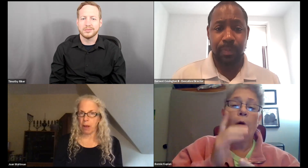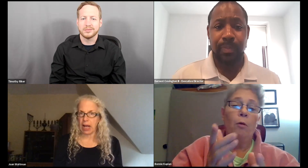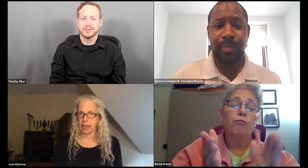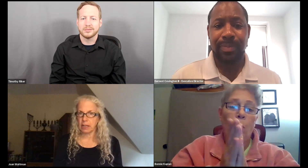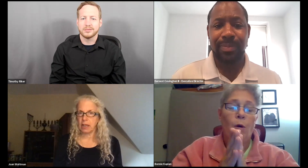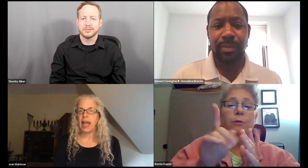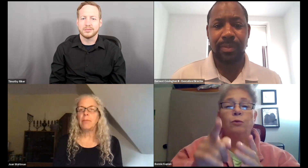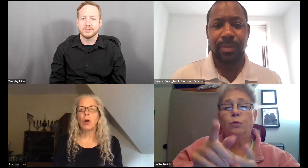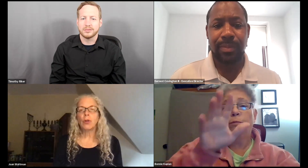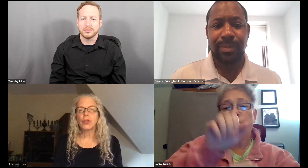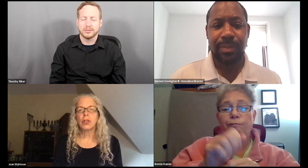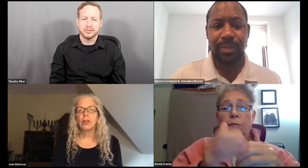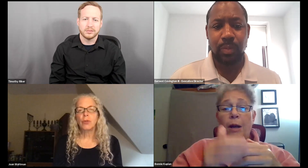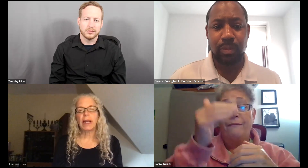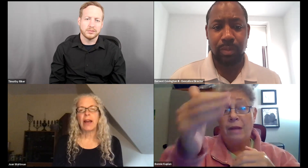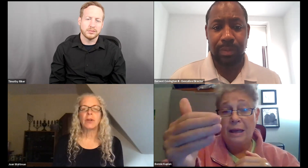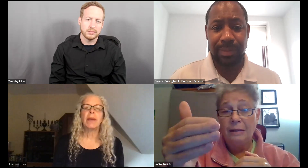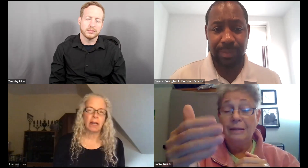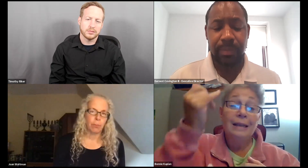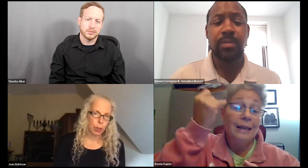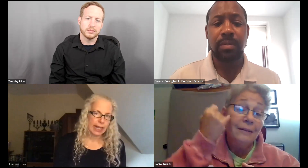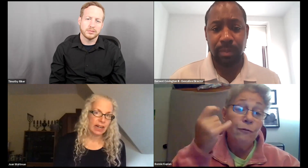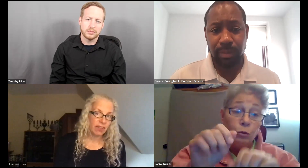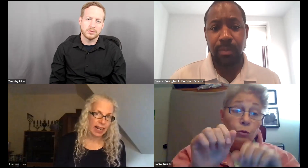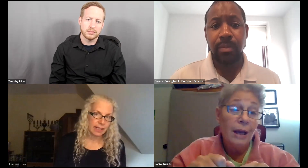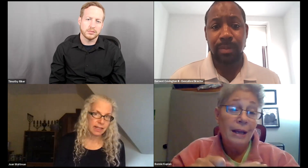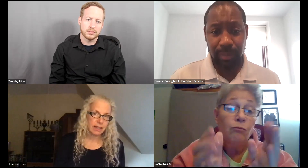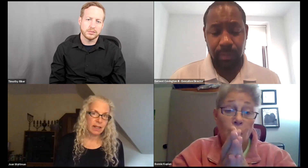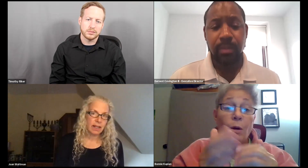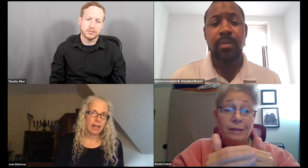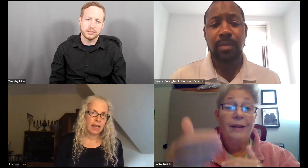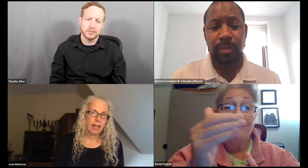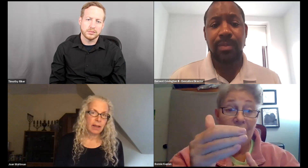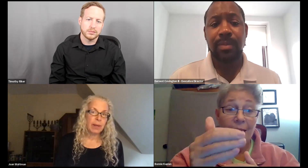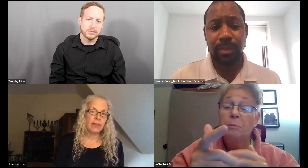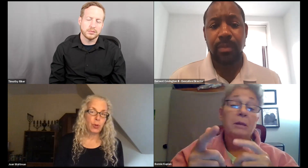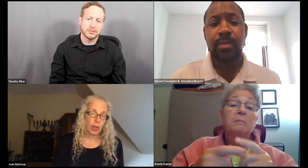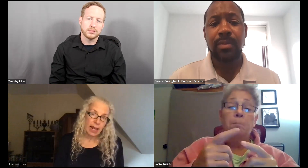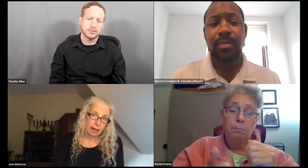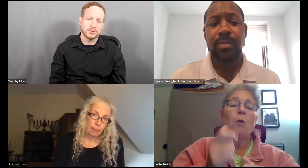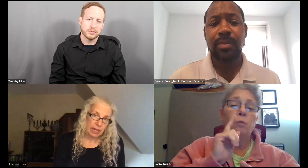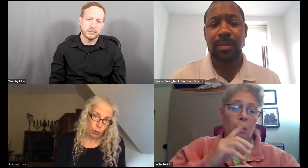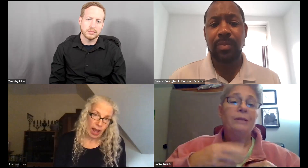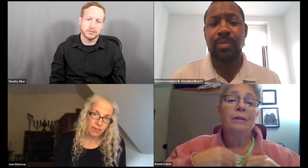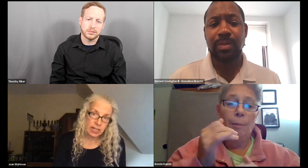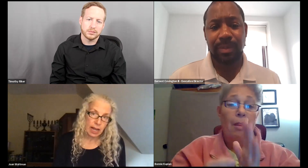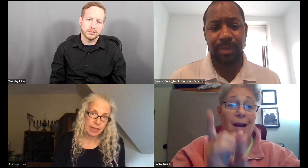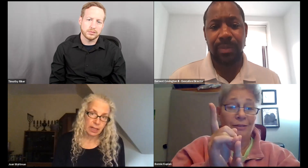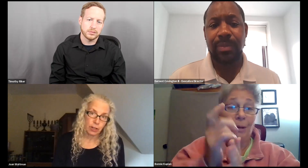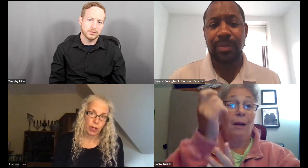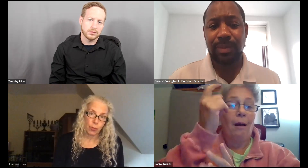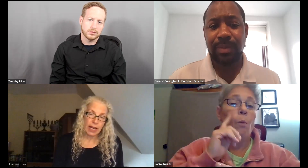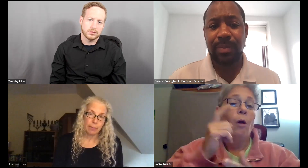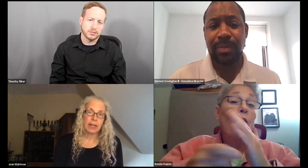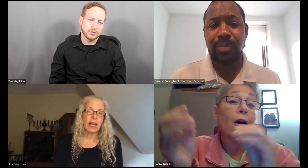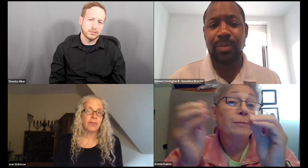the spot, and most you might have to make a booking in advance. But if you can, I mean, if you have the time and the